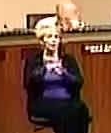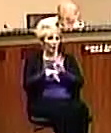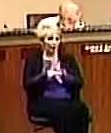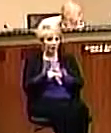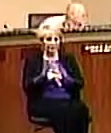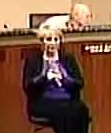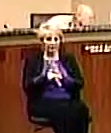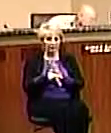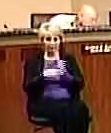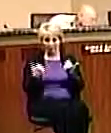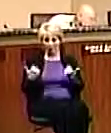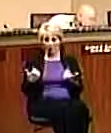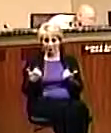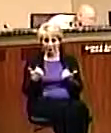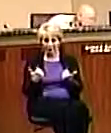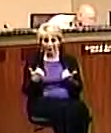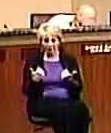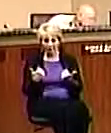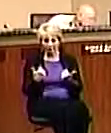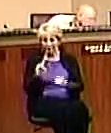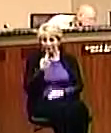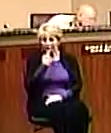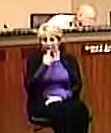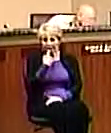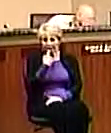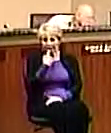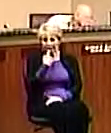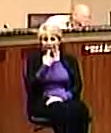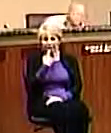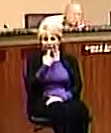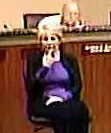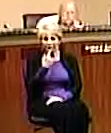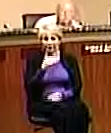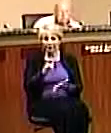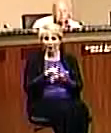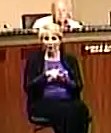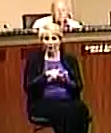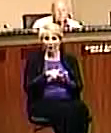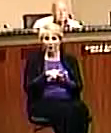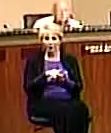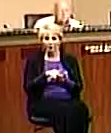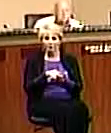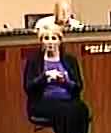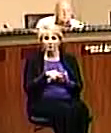it's presently stated, says that